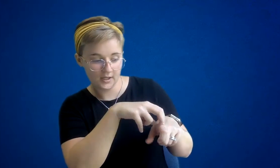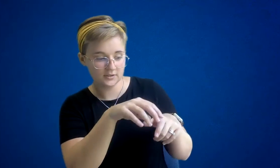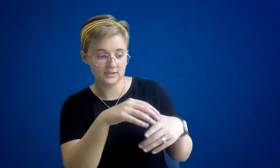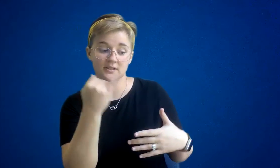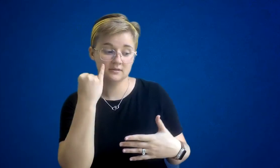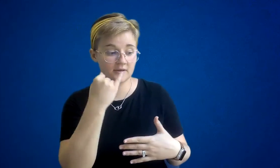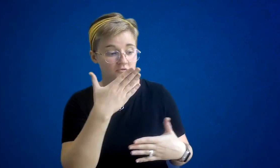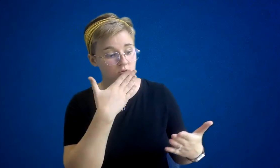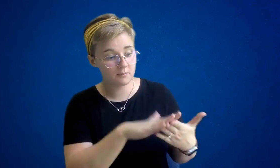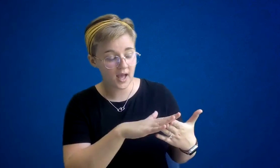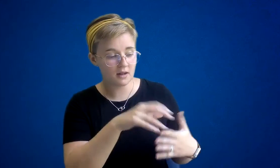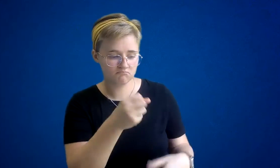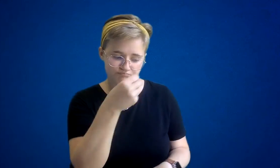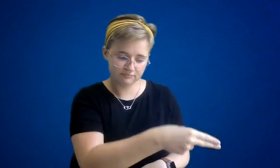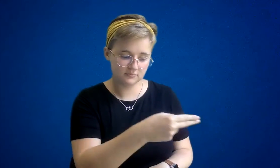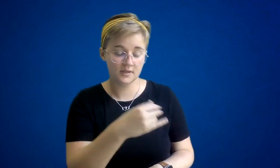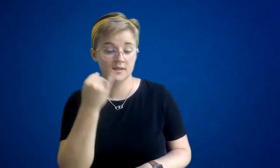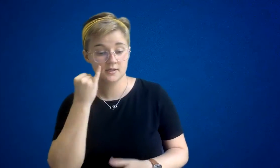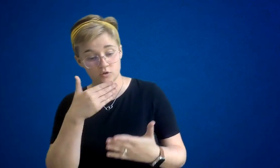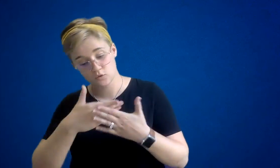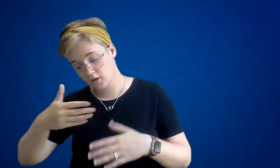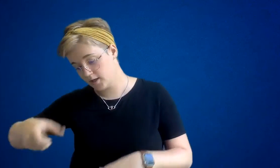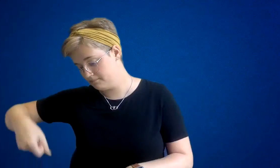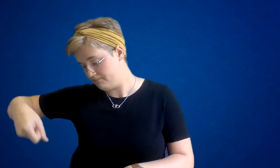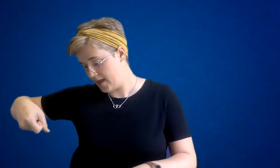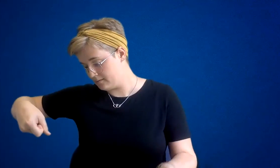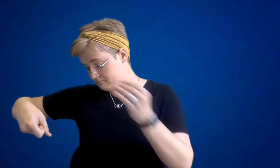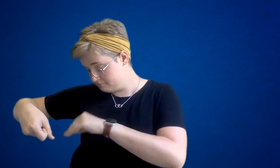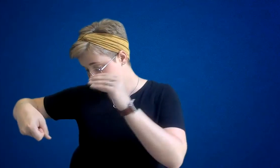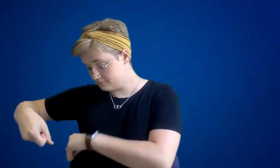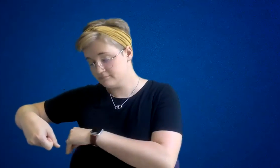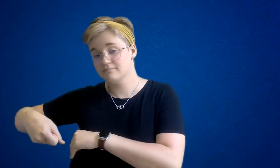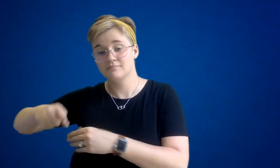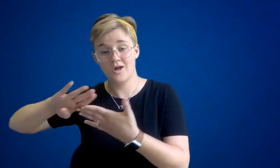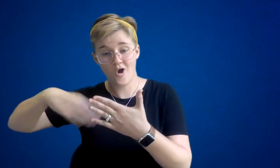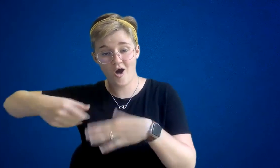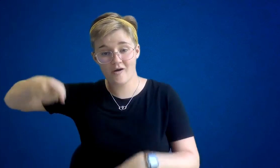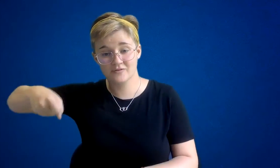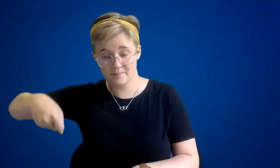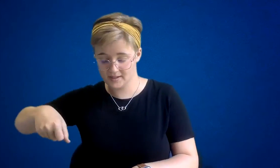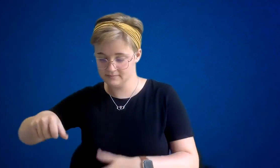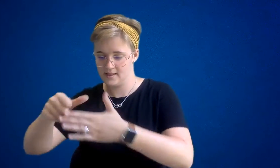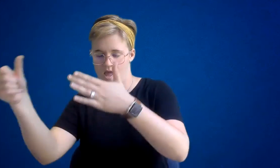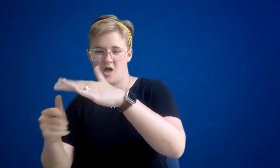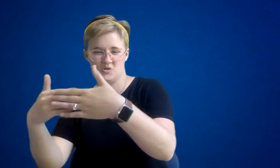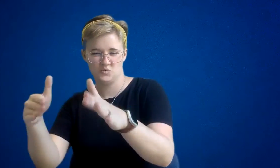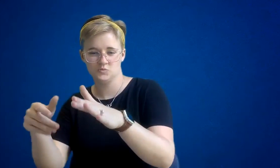sacks. He then put the sacks into the underground shed. Mr. Leeks, a tall man with a thin